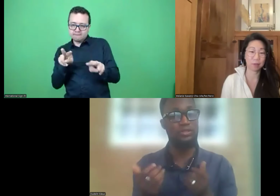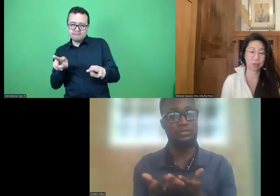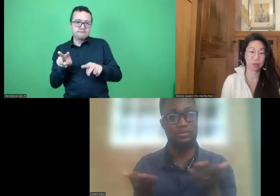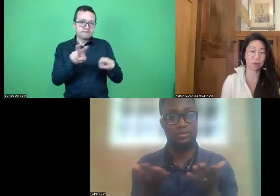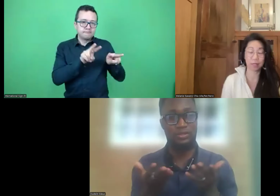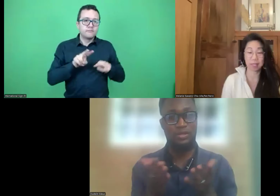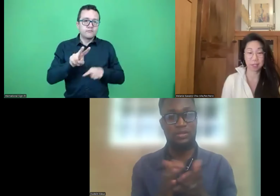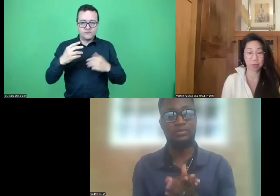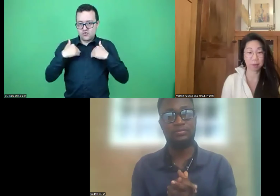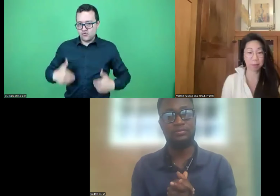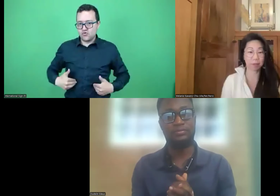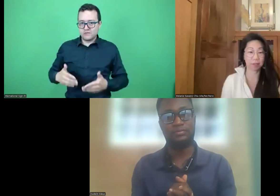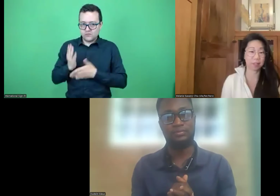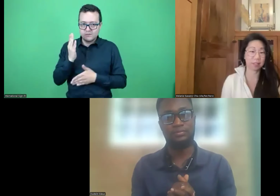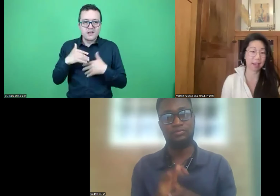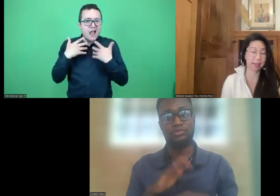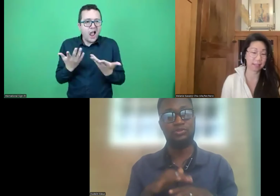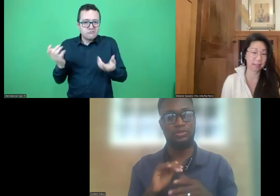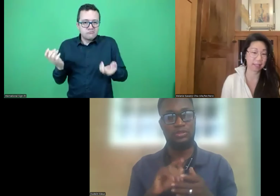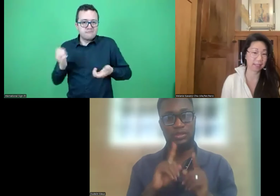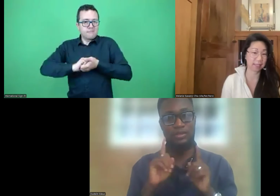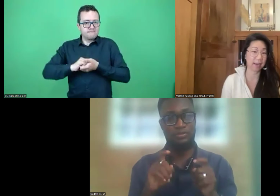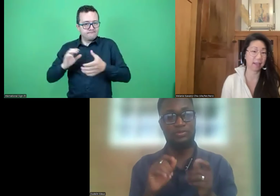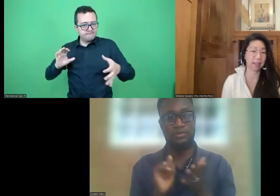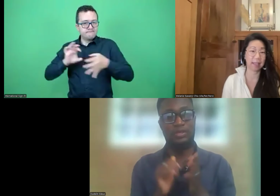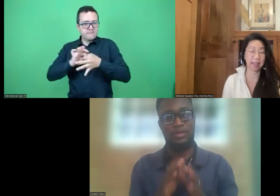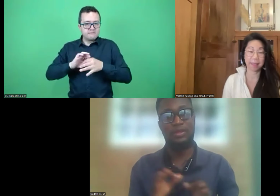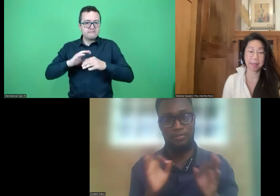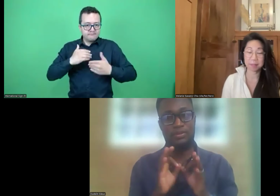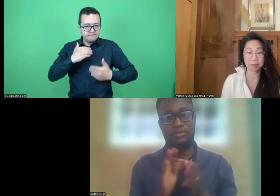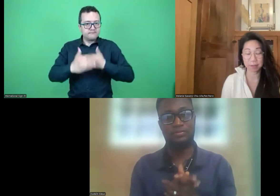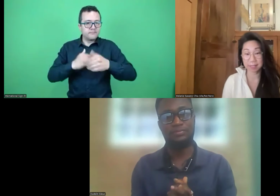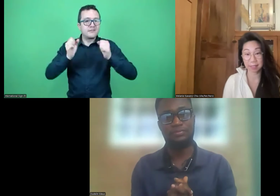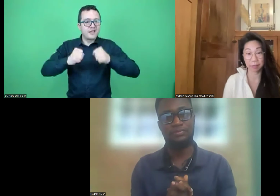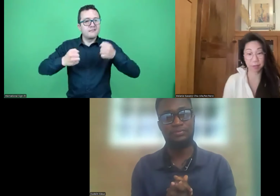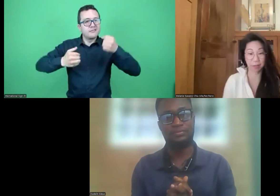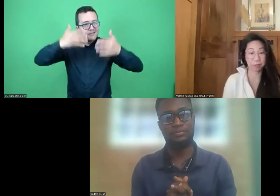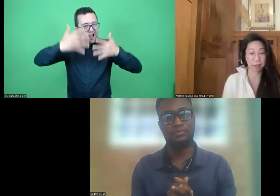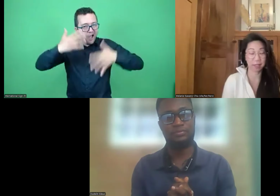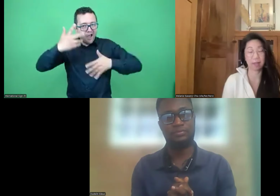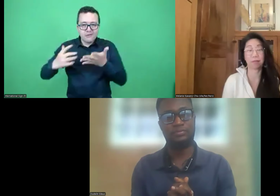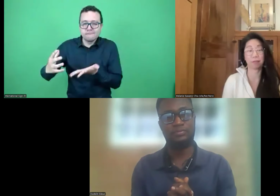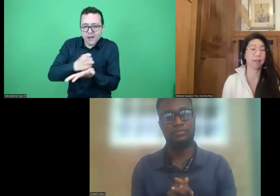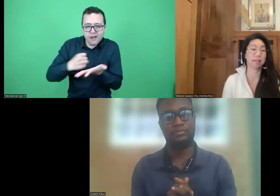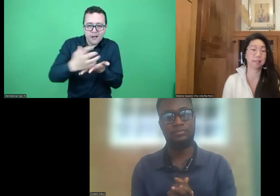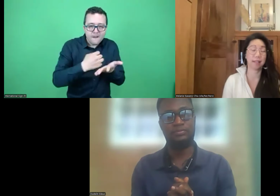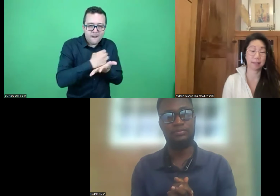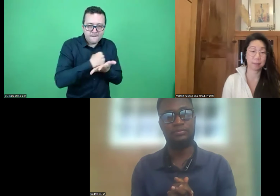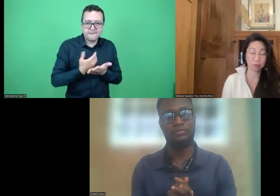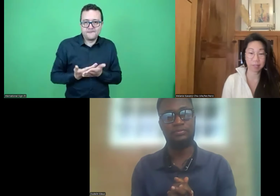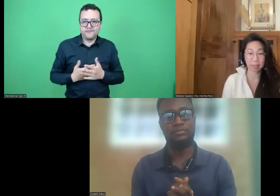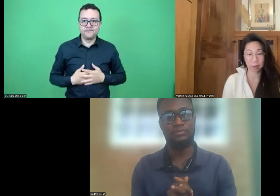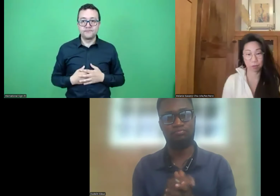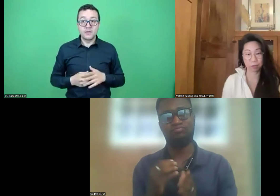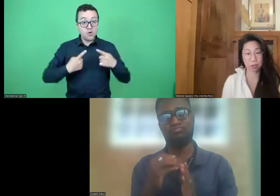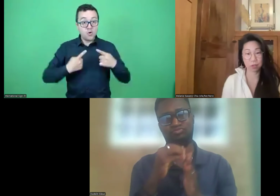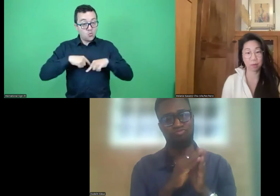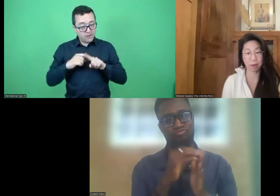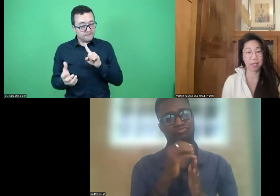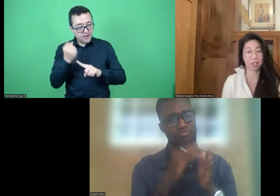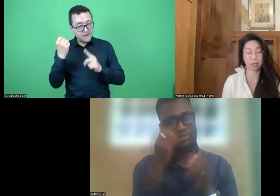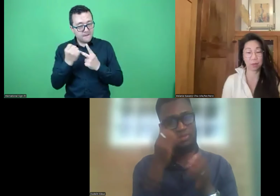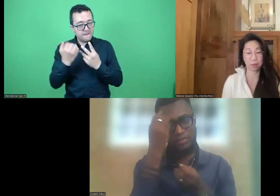how to engage your members and collect data. And that was a very significant finding for us. The movement had grown